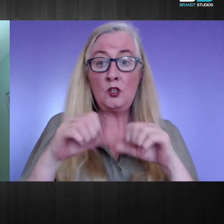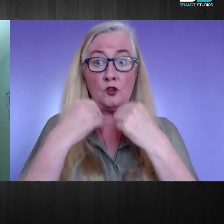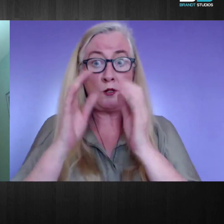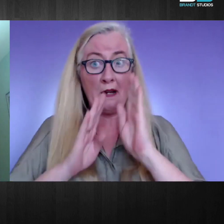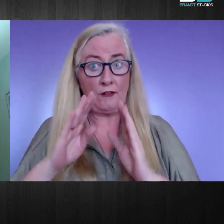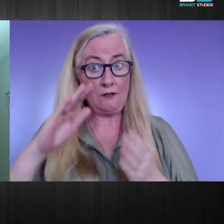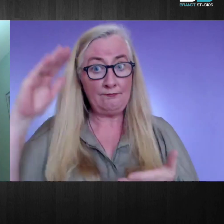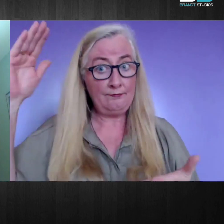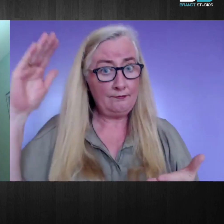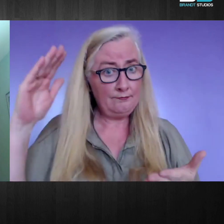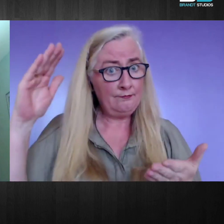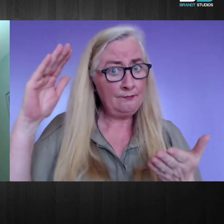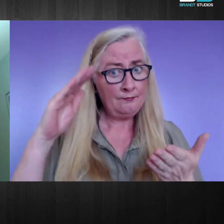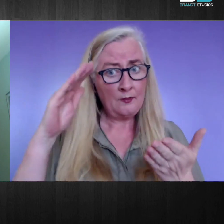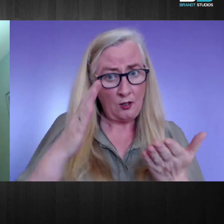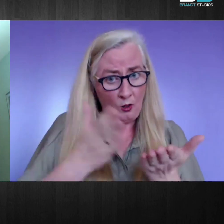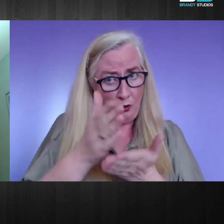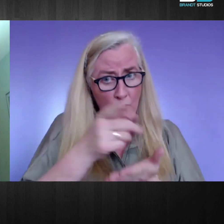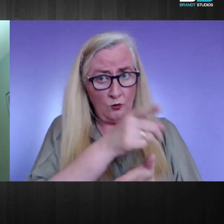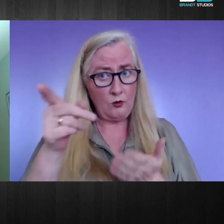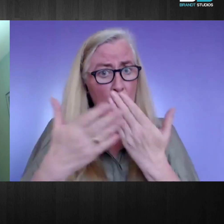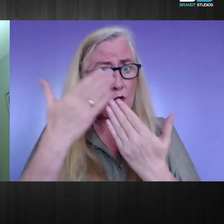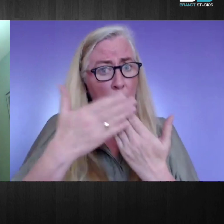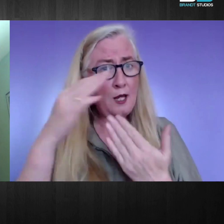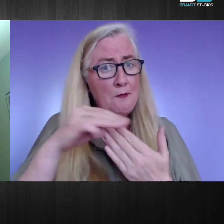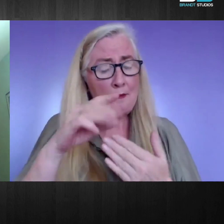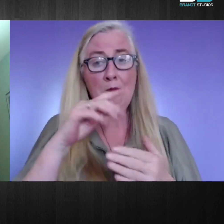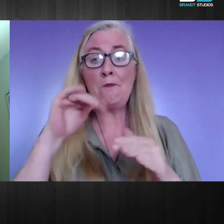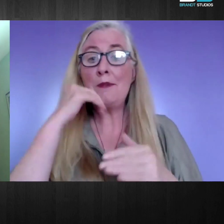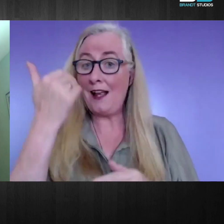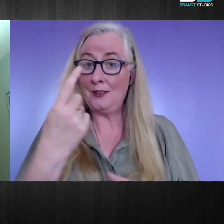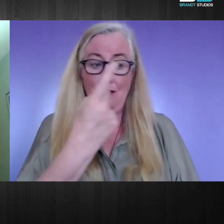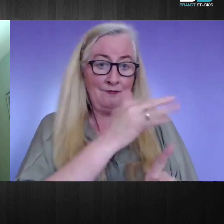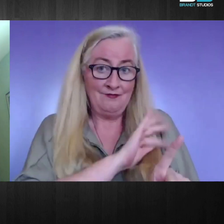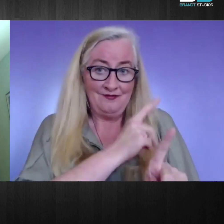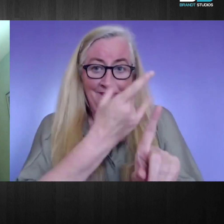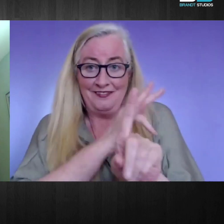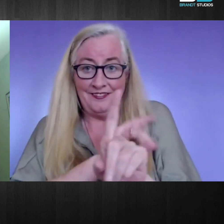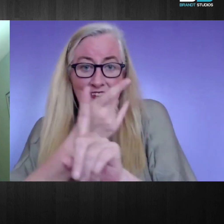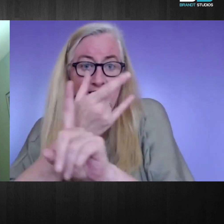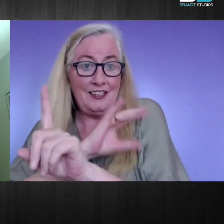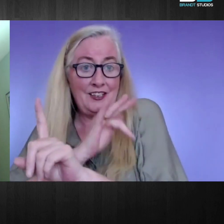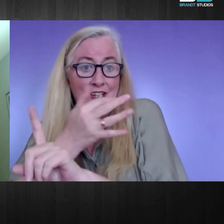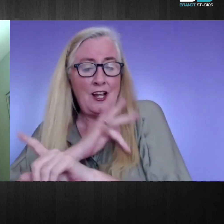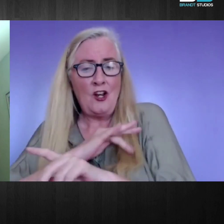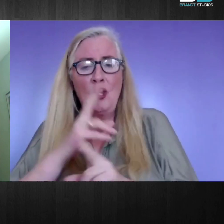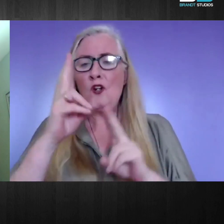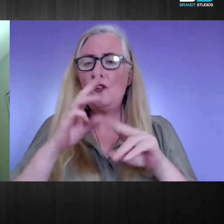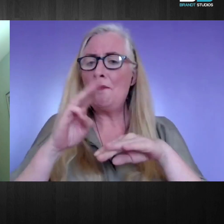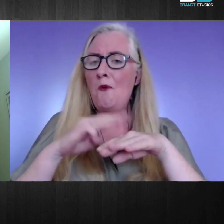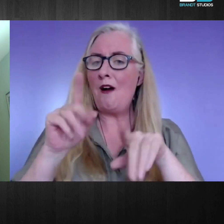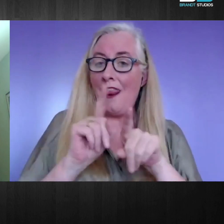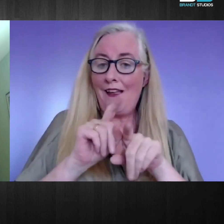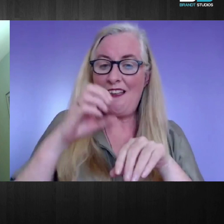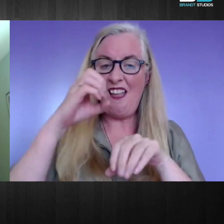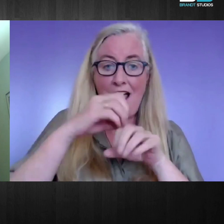as a result of individualisation of society, as a result of more online behaviour where you don't see